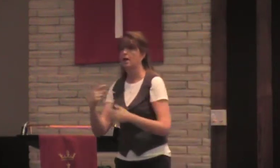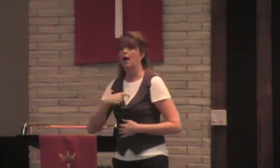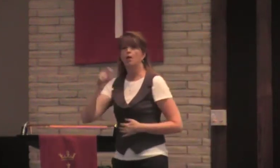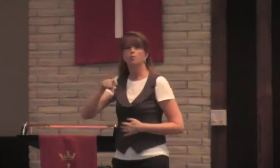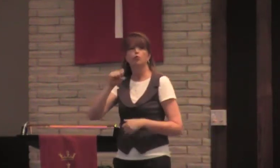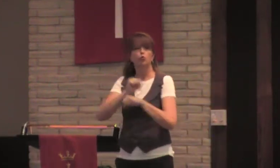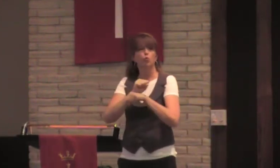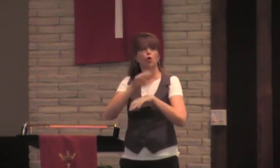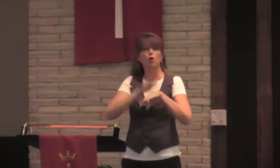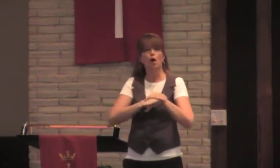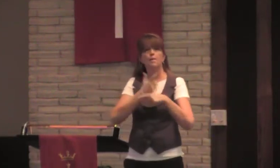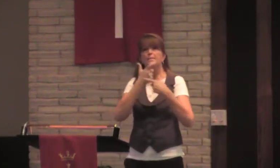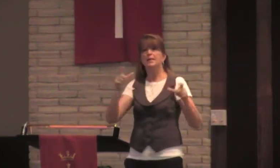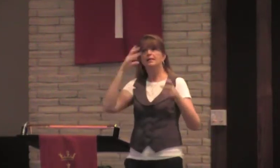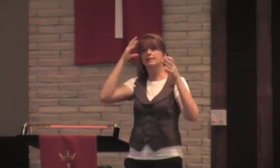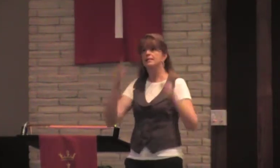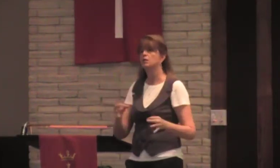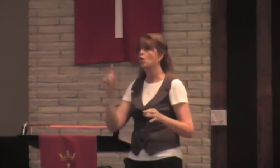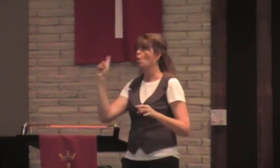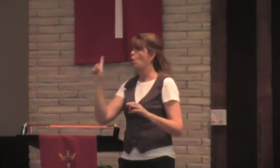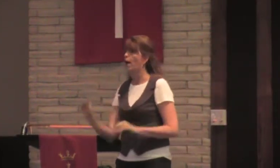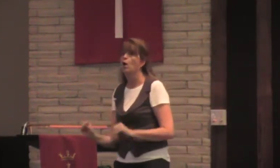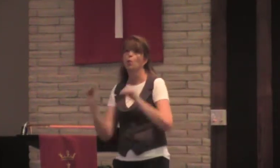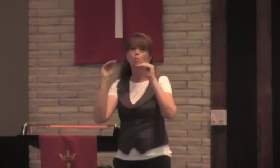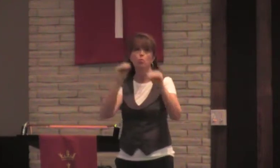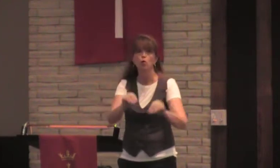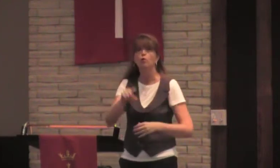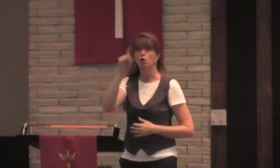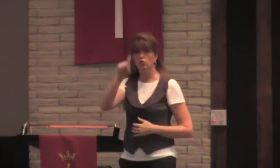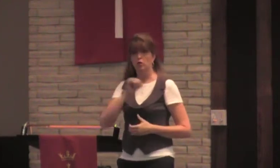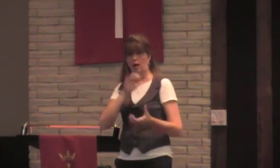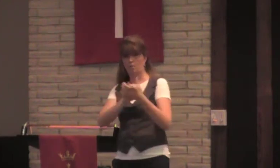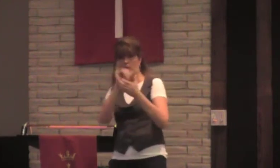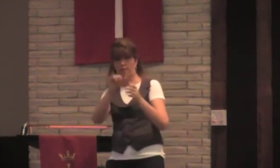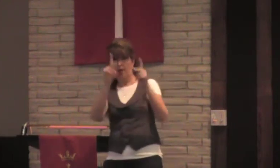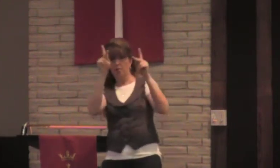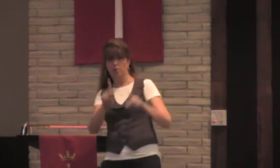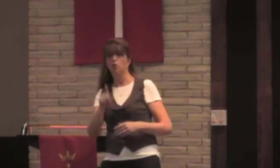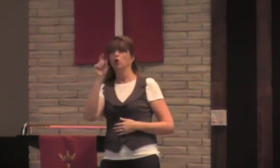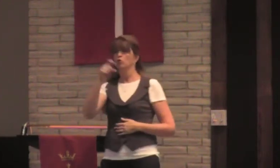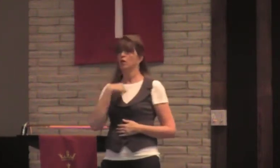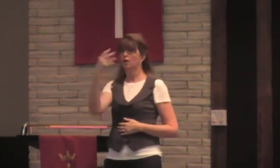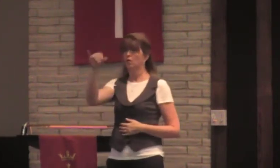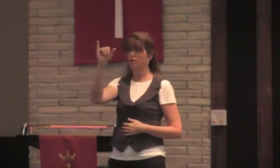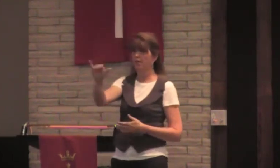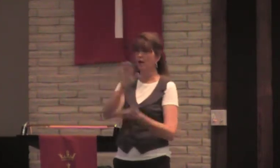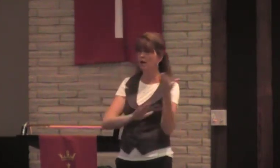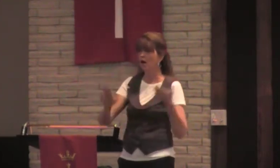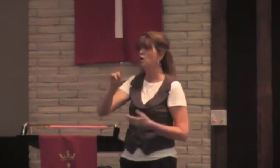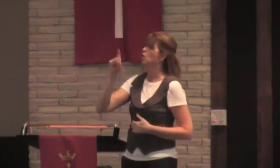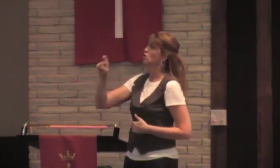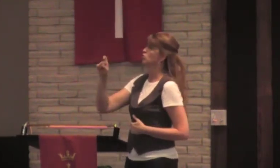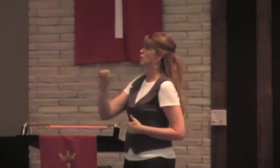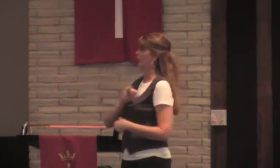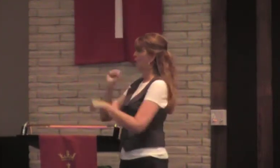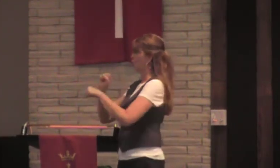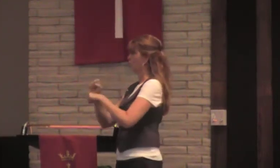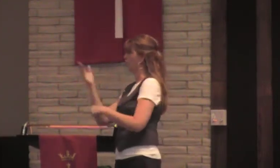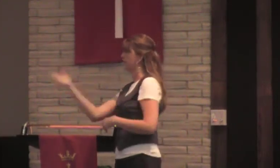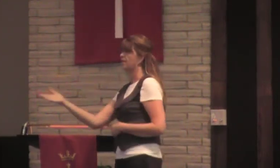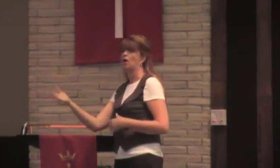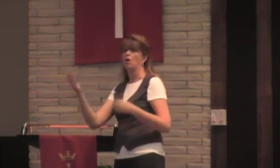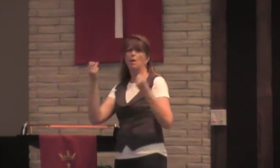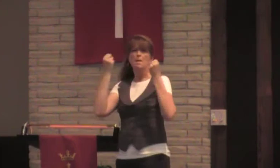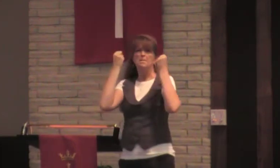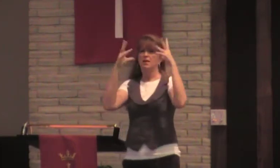on your relationships. You're supposed to work on big decisions like where are we moving? Should I or should I not marry that person?